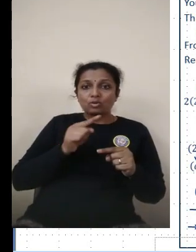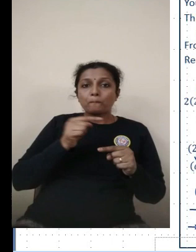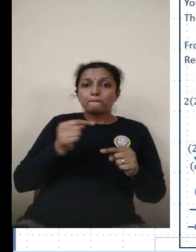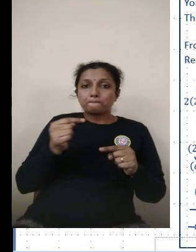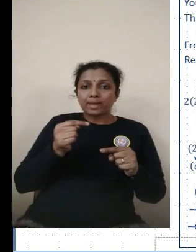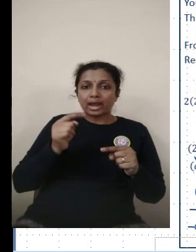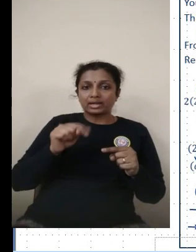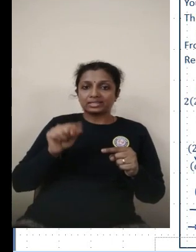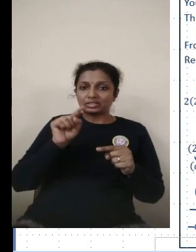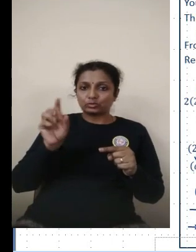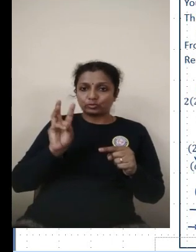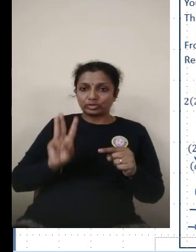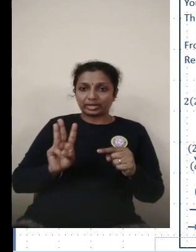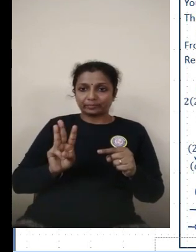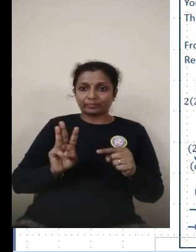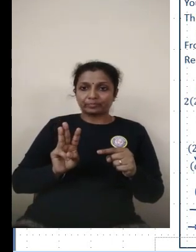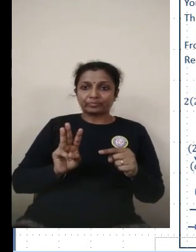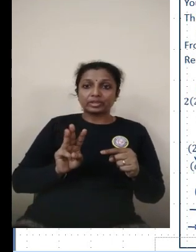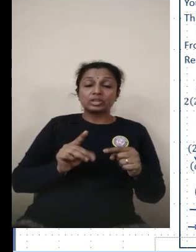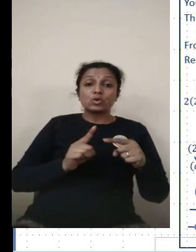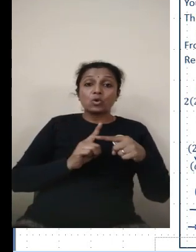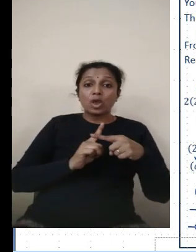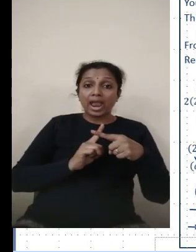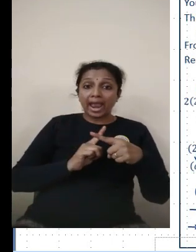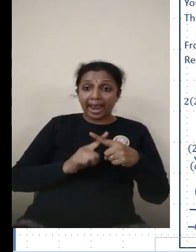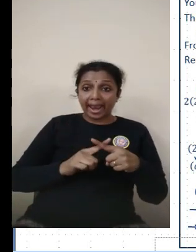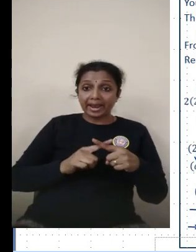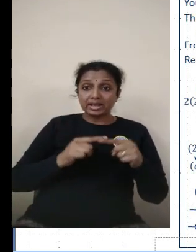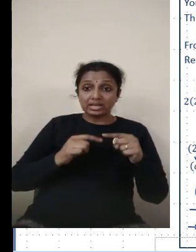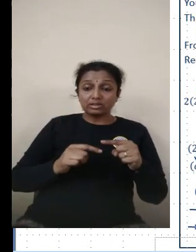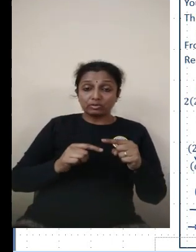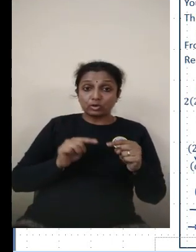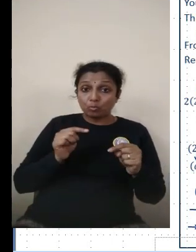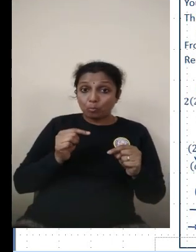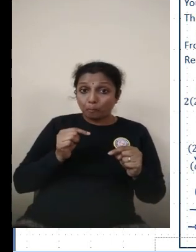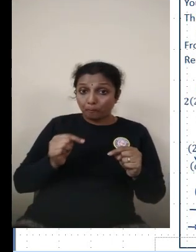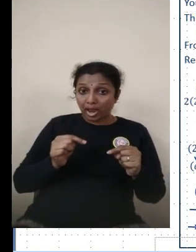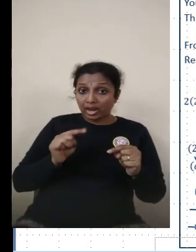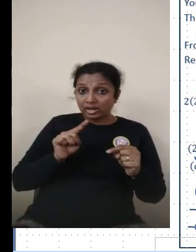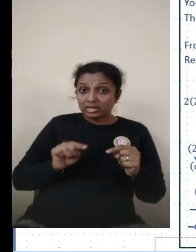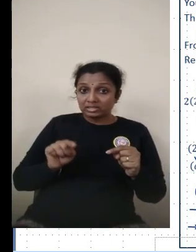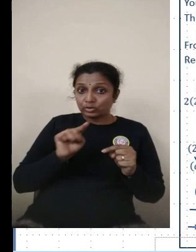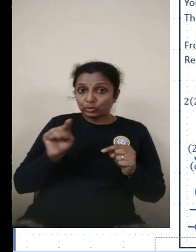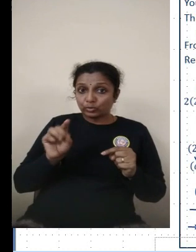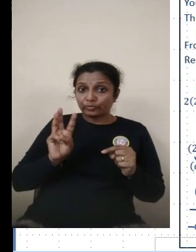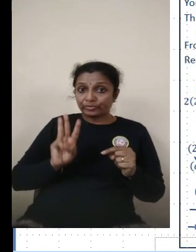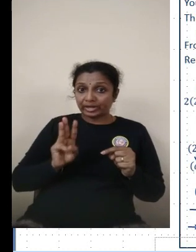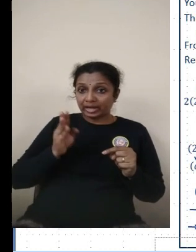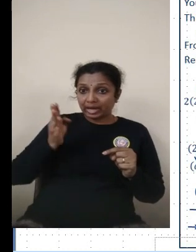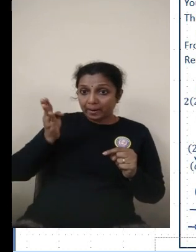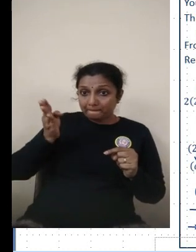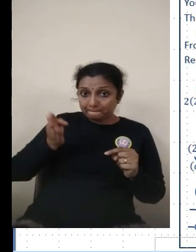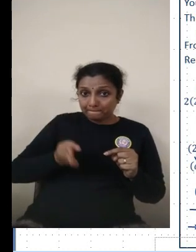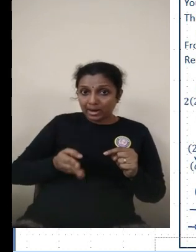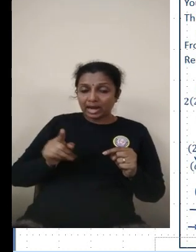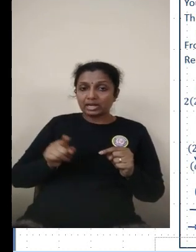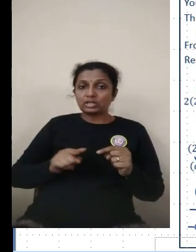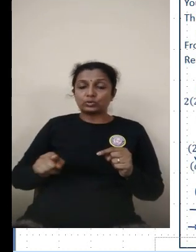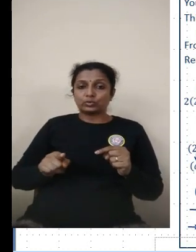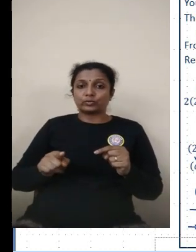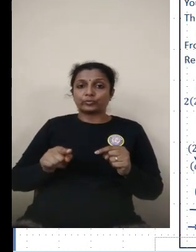is the roots are equal here, then you get 2x is equal to minus root 3. So, x is equal